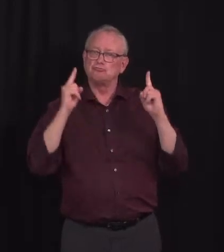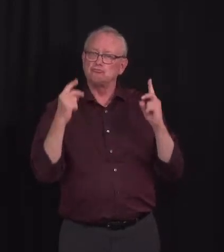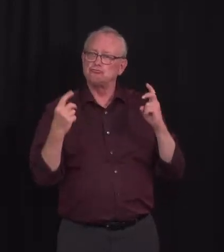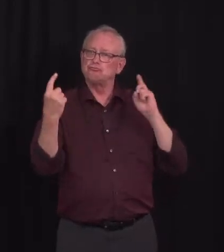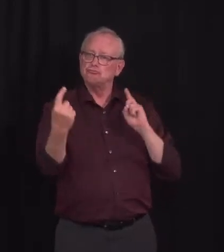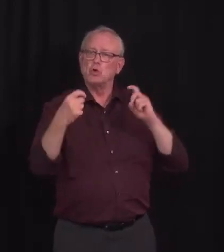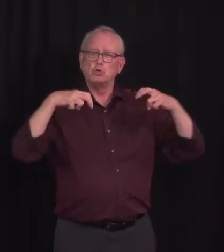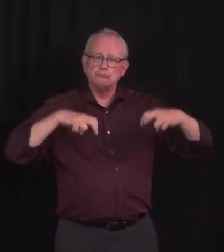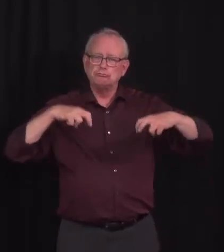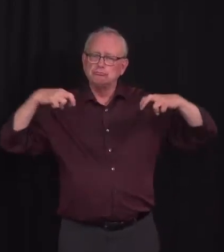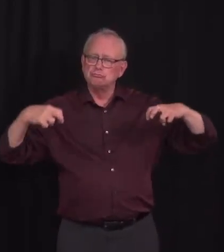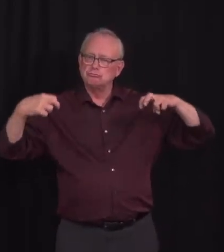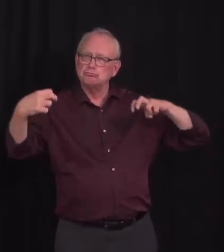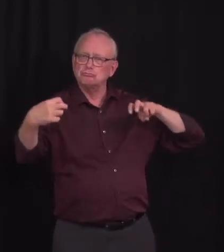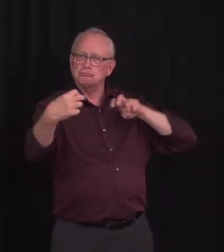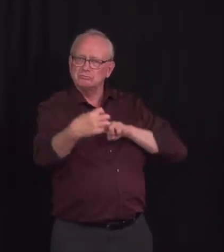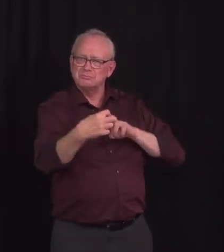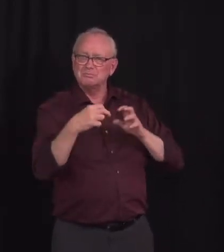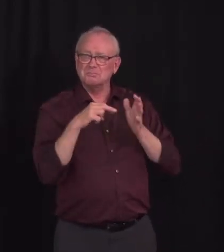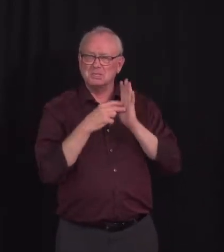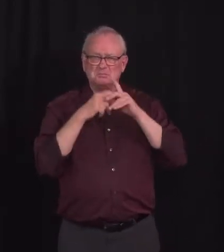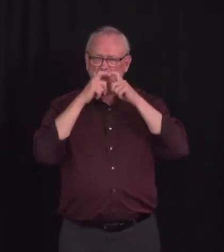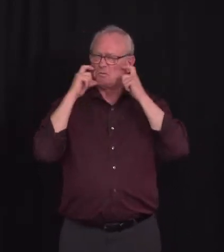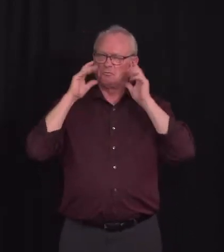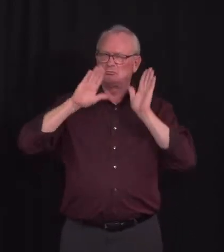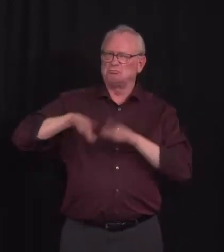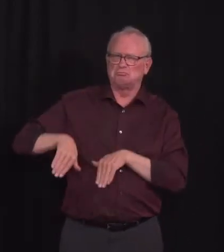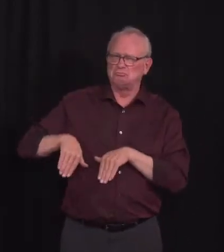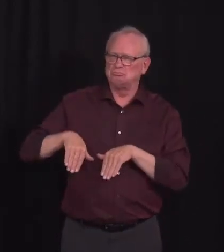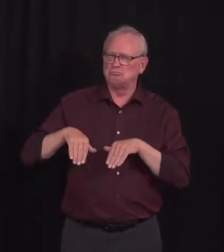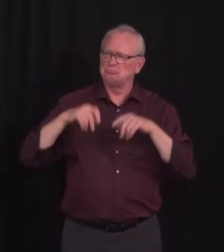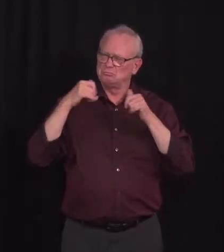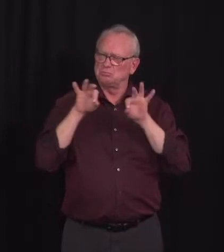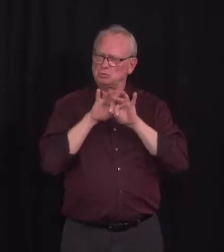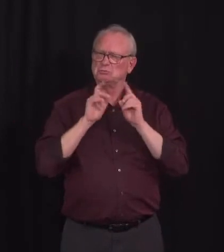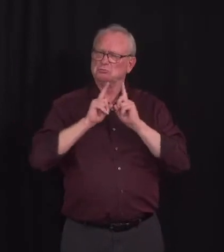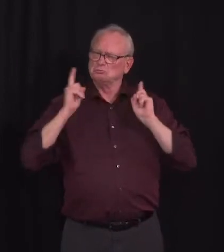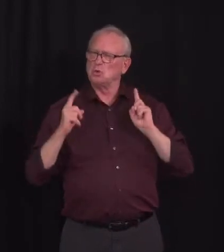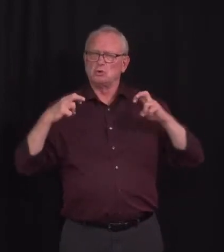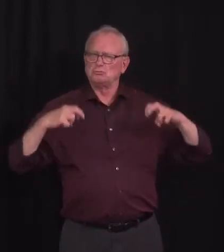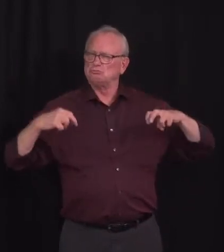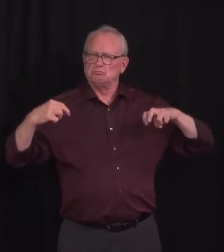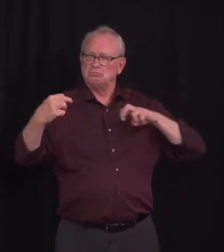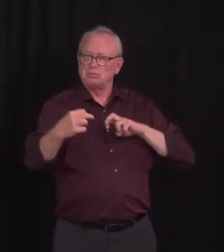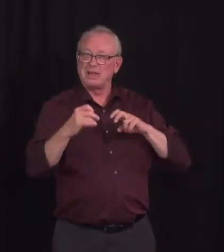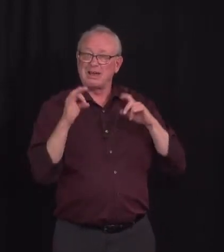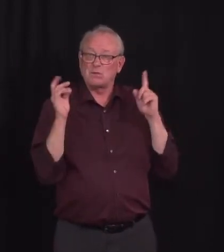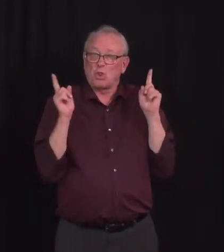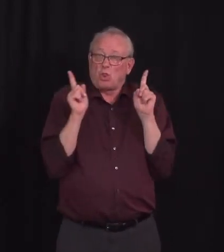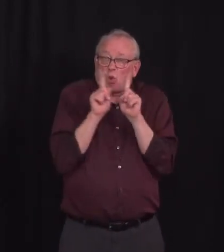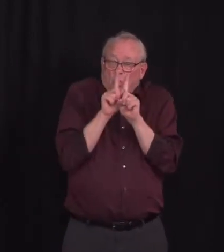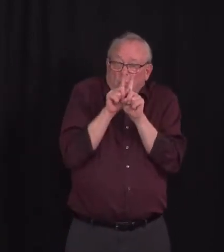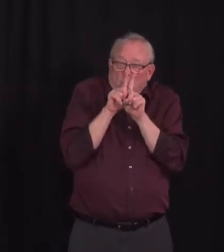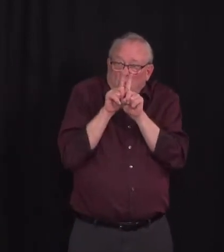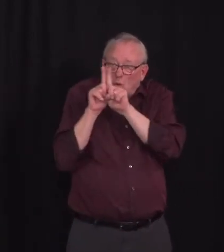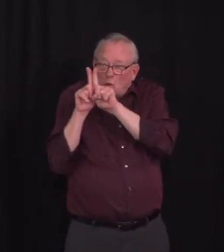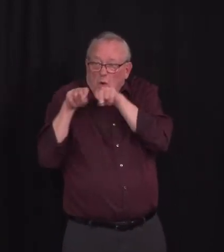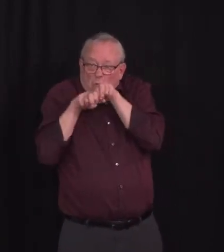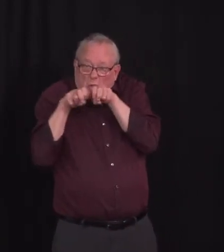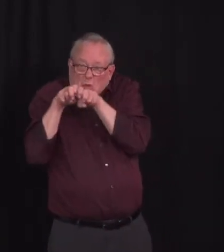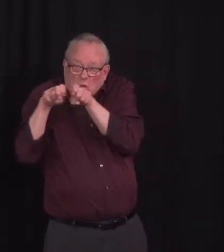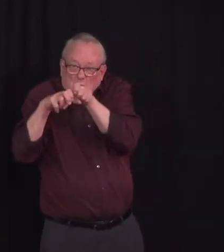require masks at outdoor social gatherings. However, people should be wearing masks if they're less than 2 meters apart.